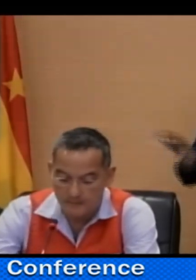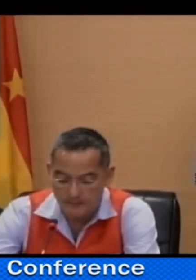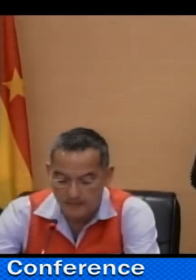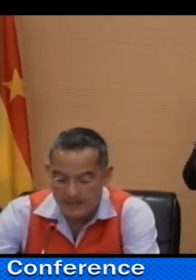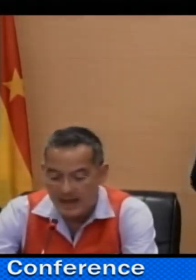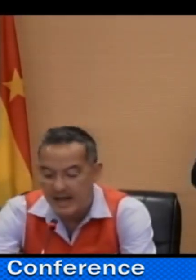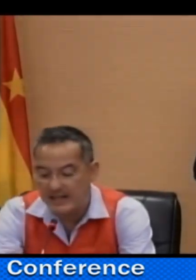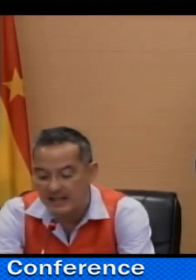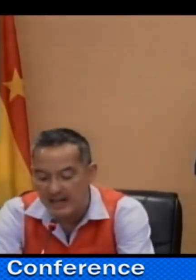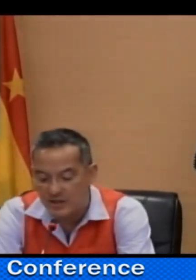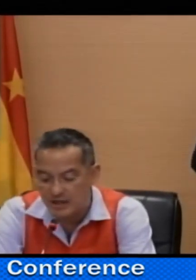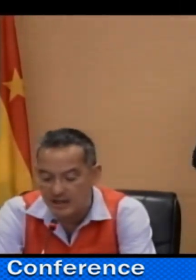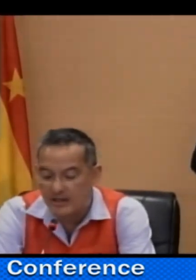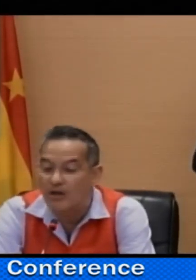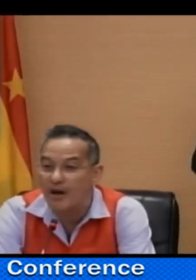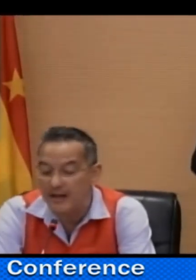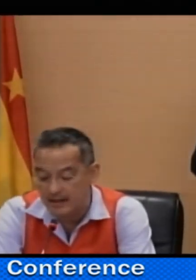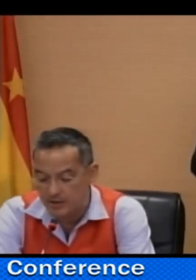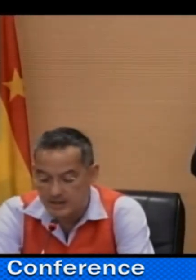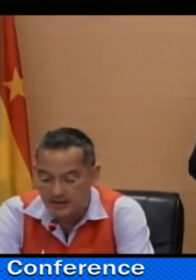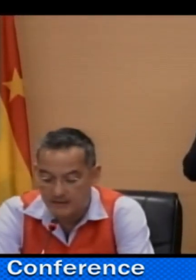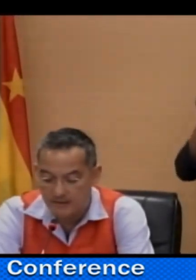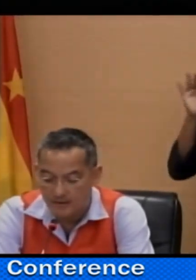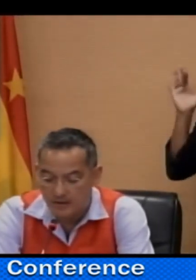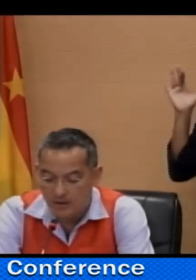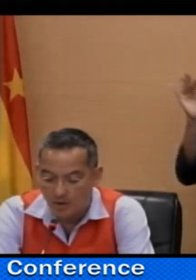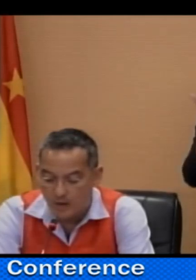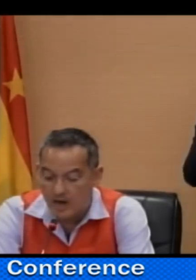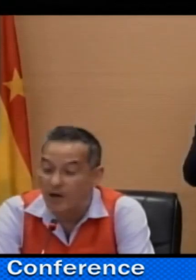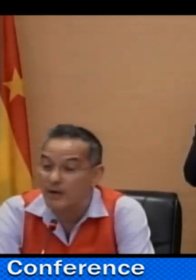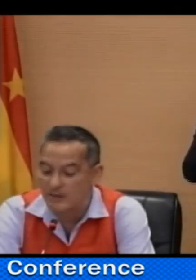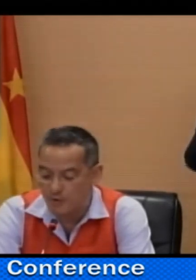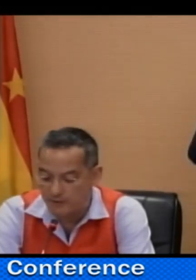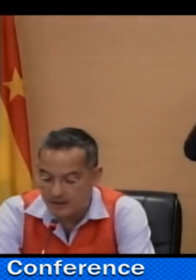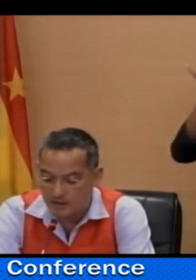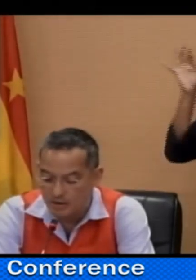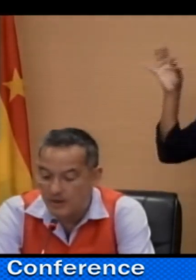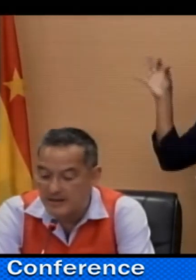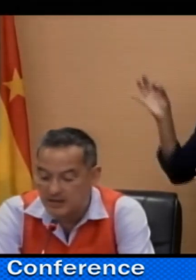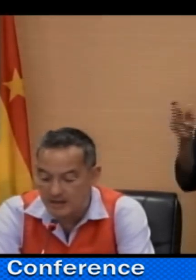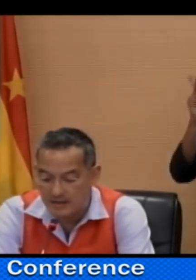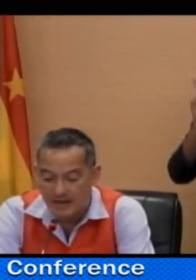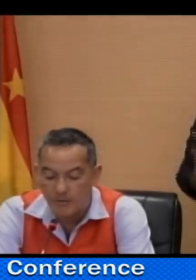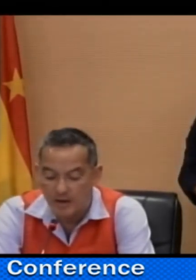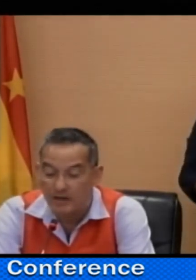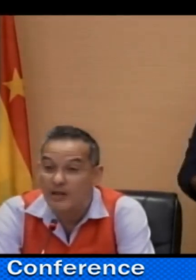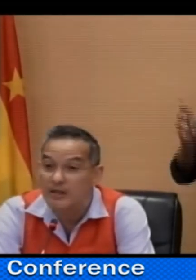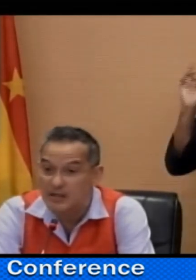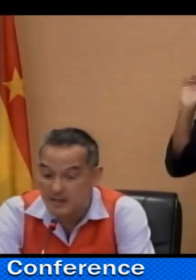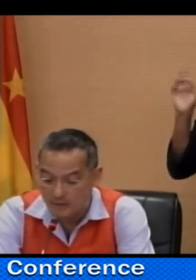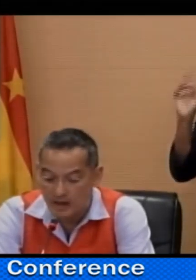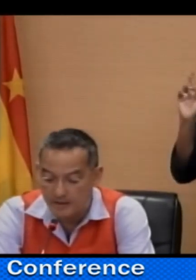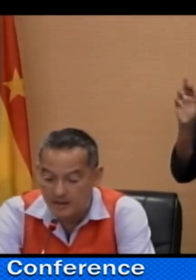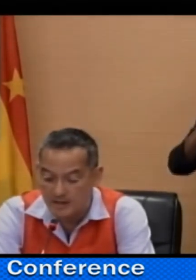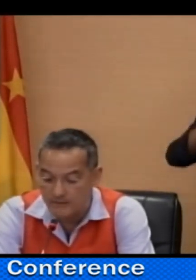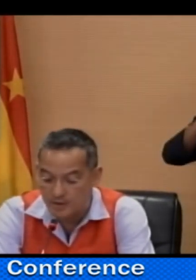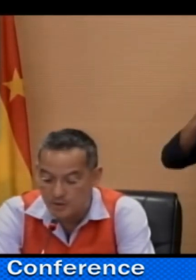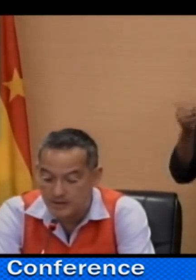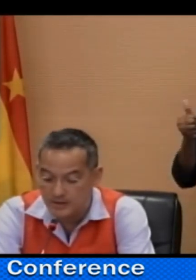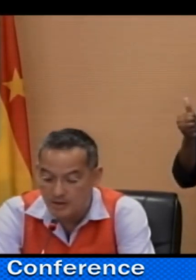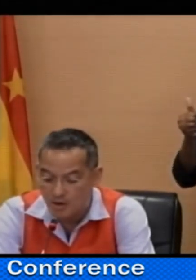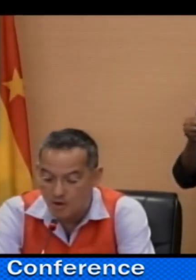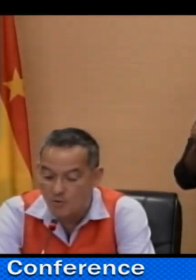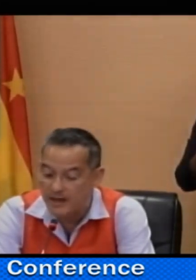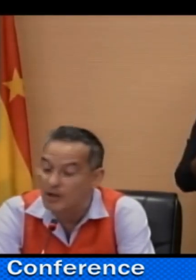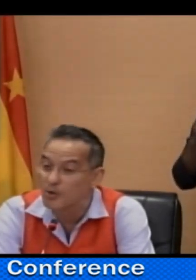up and engaging in contact tracing. We are already moving to isolate and monitor several other